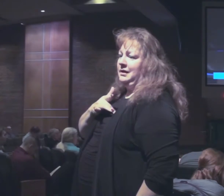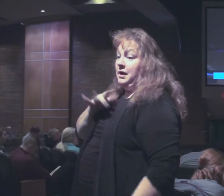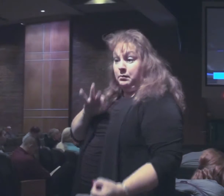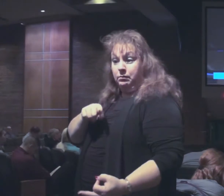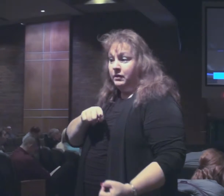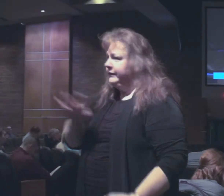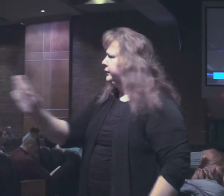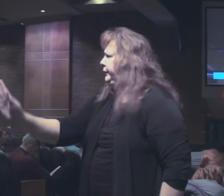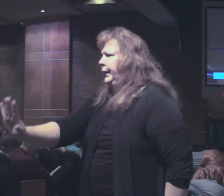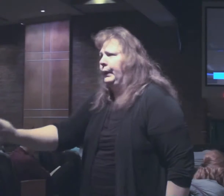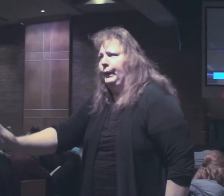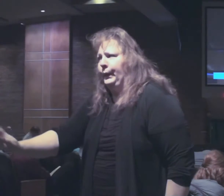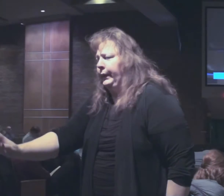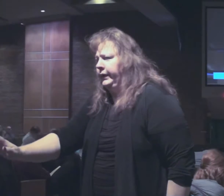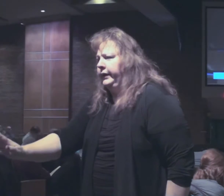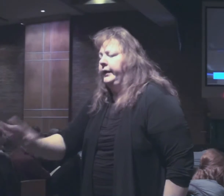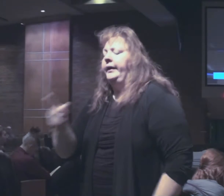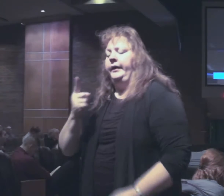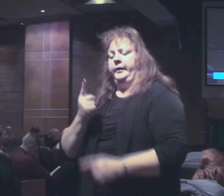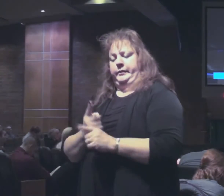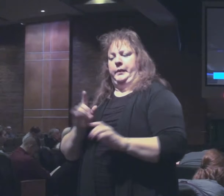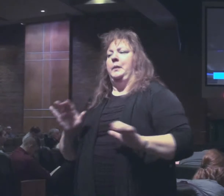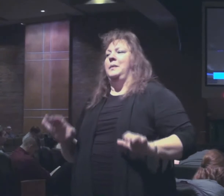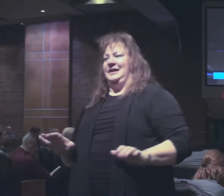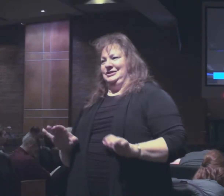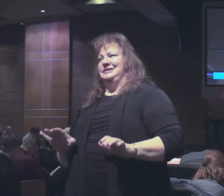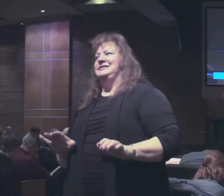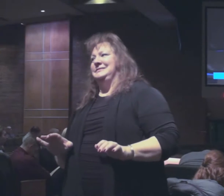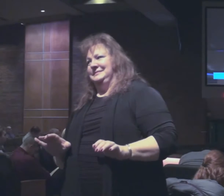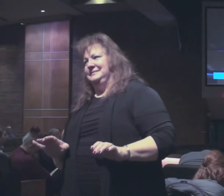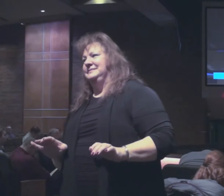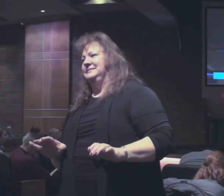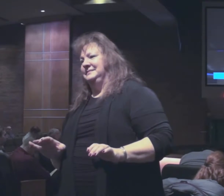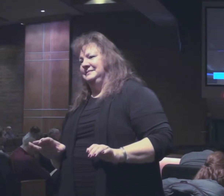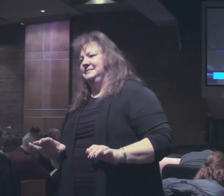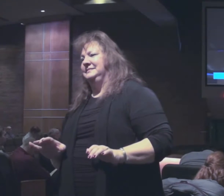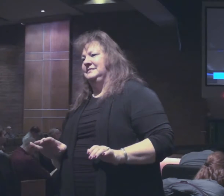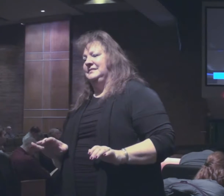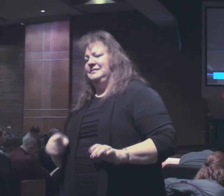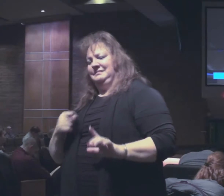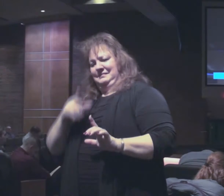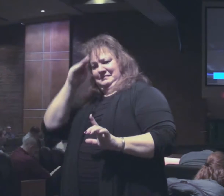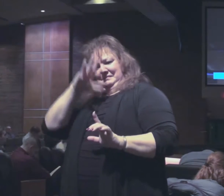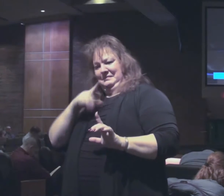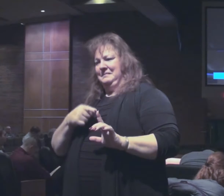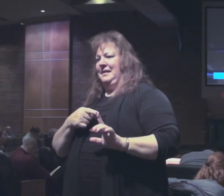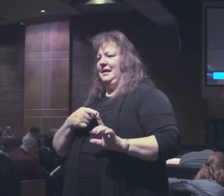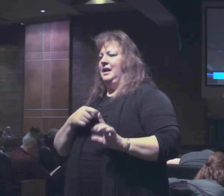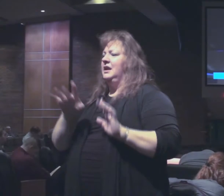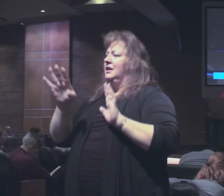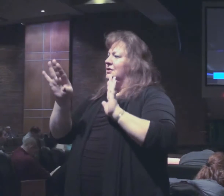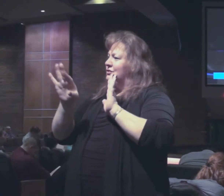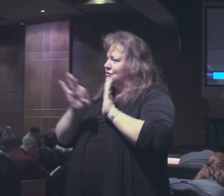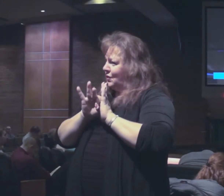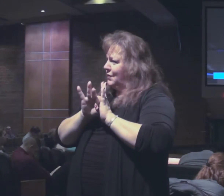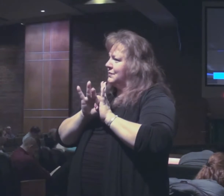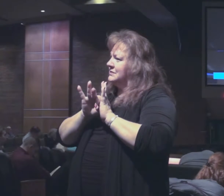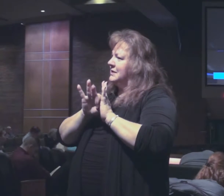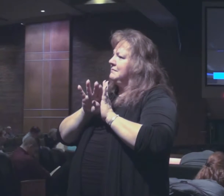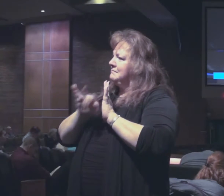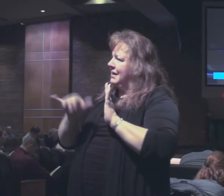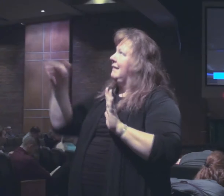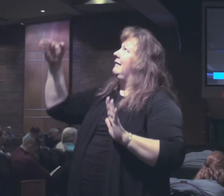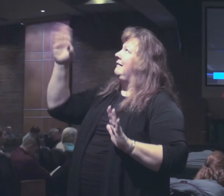perfect man, but a righteous man. A man chosen by